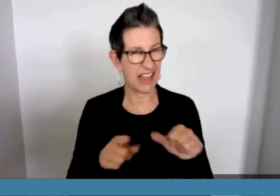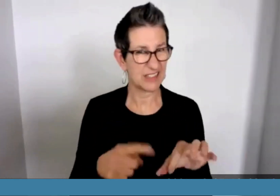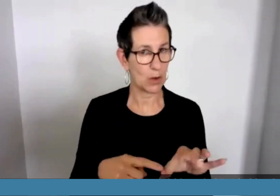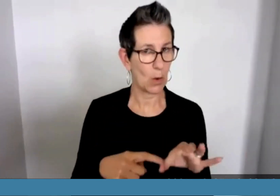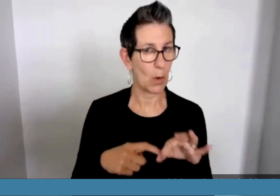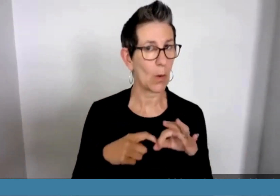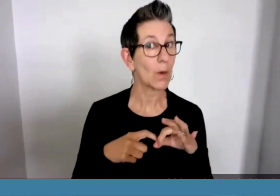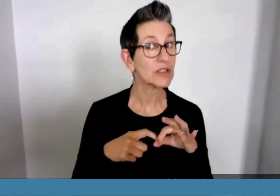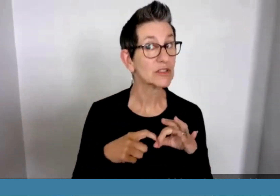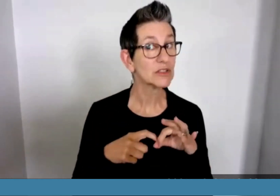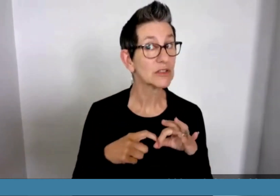clarity?